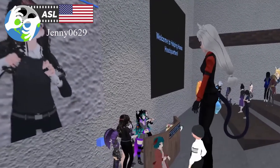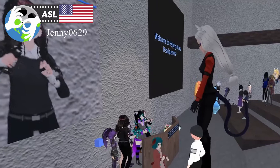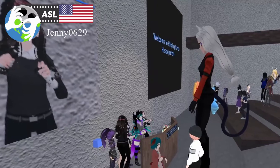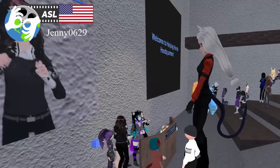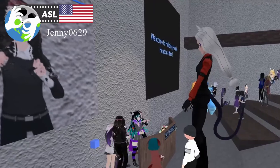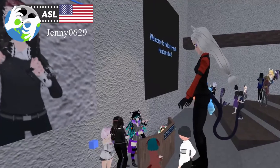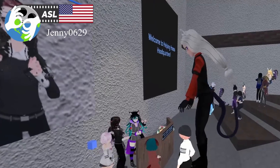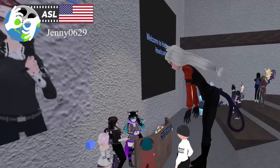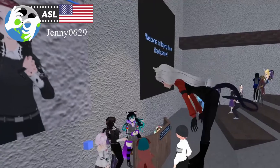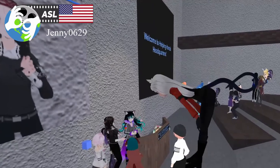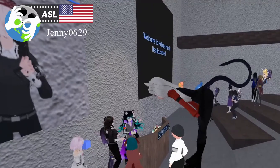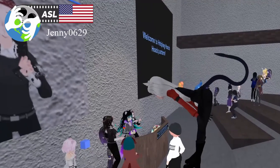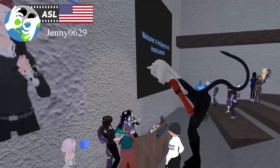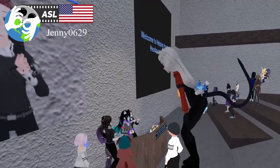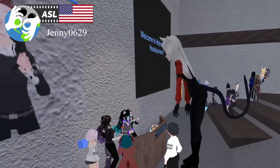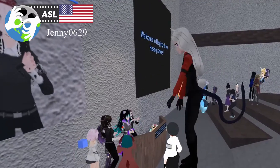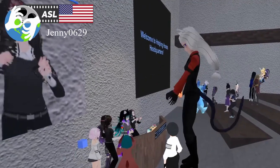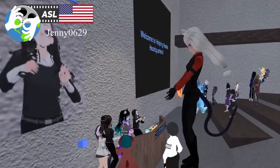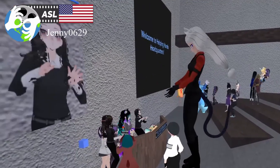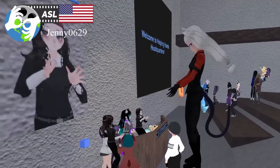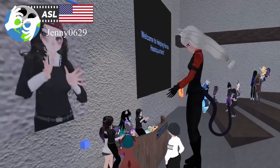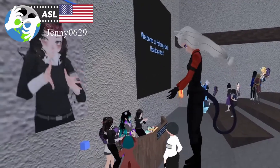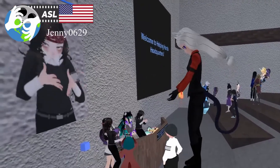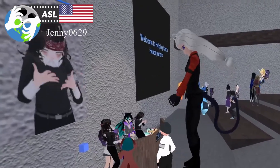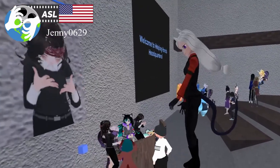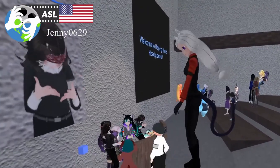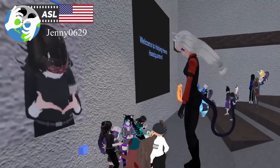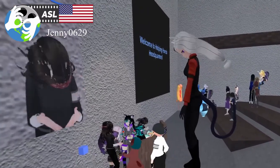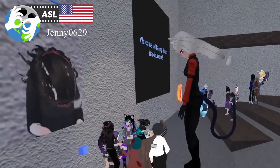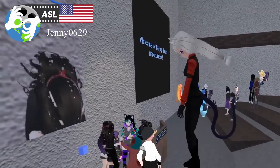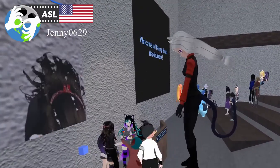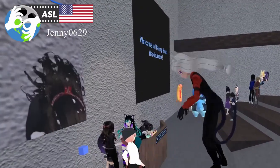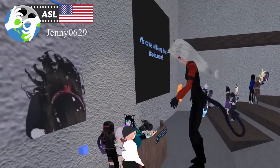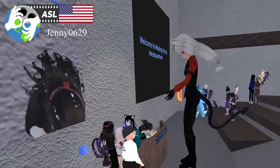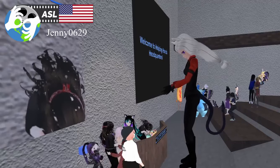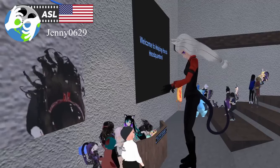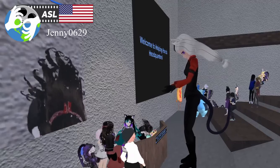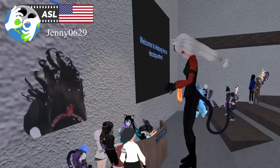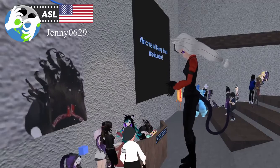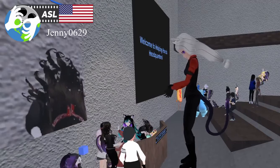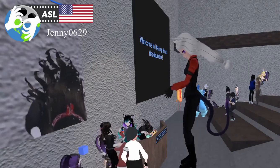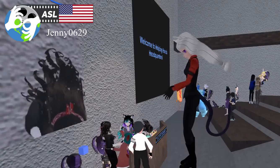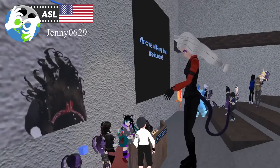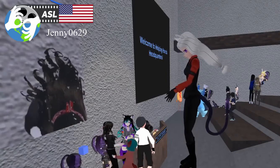time. No. It'd be slow because he's gonna come up to me. I'm gonna be sitting. I guess we could just I'm gonna be like, oh, okay. jump out at like